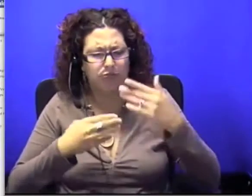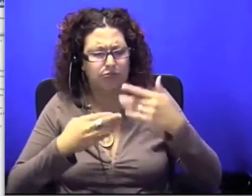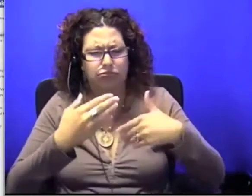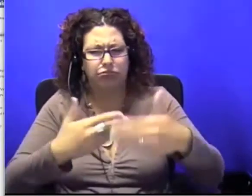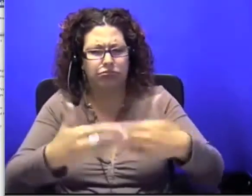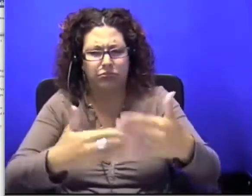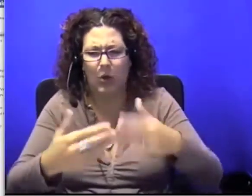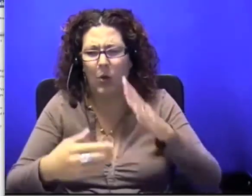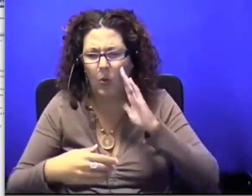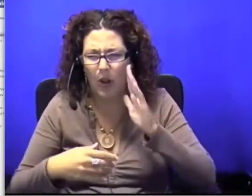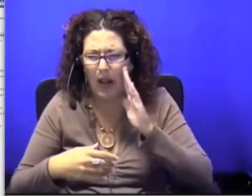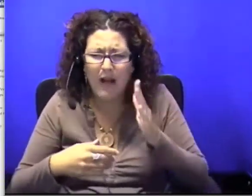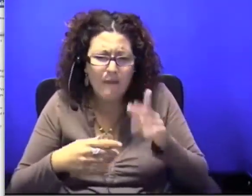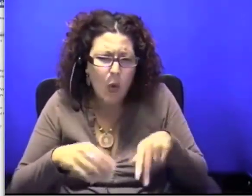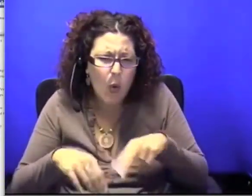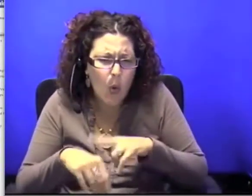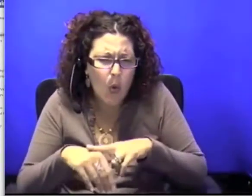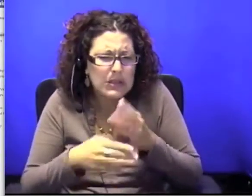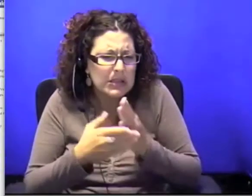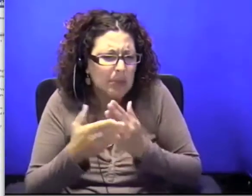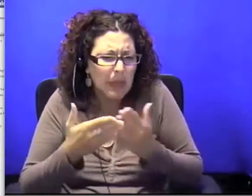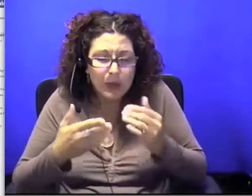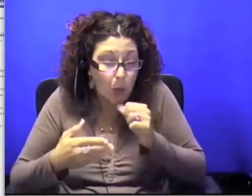the website will have some links that don't work.